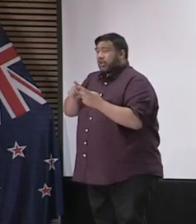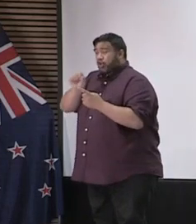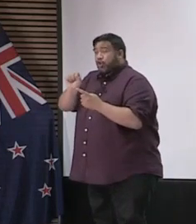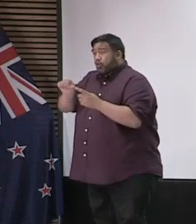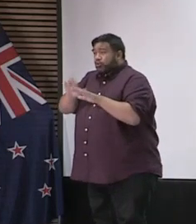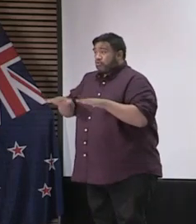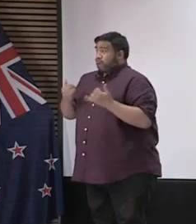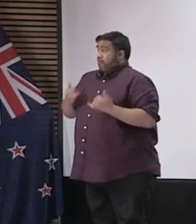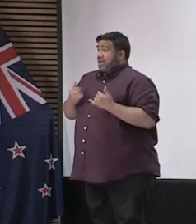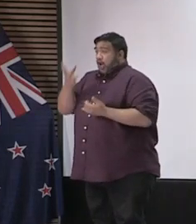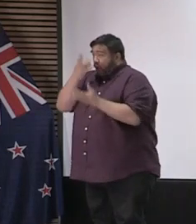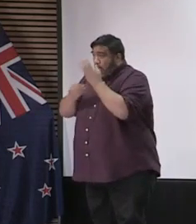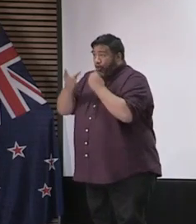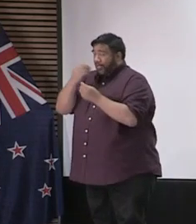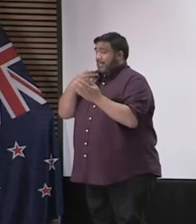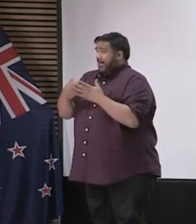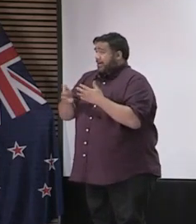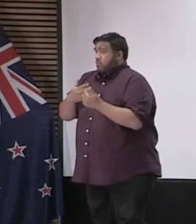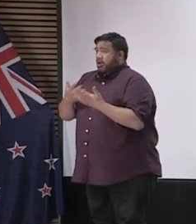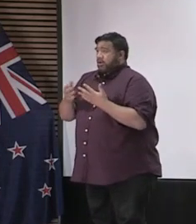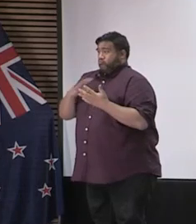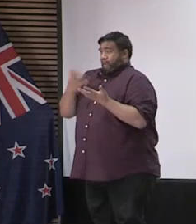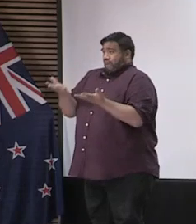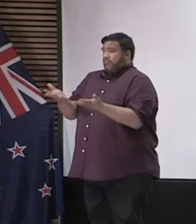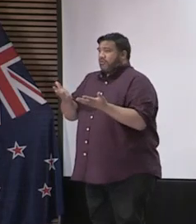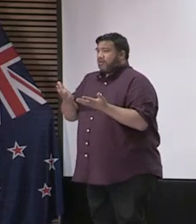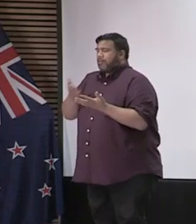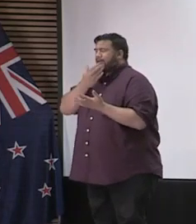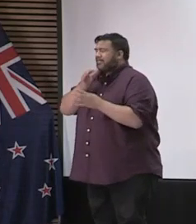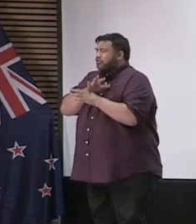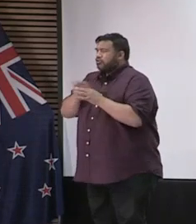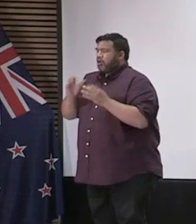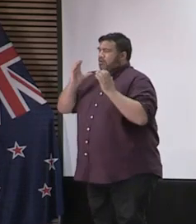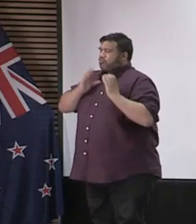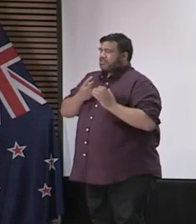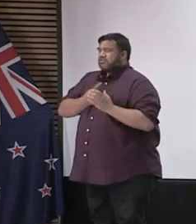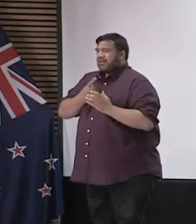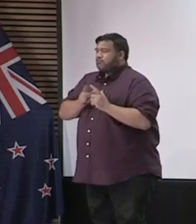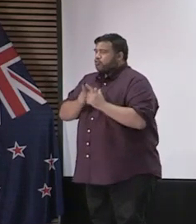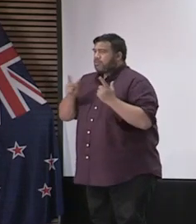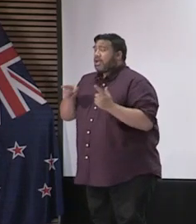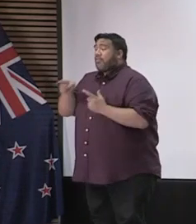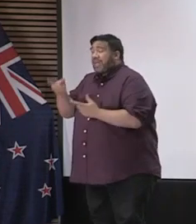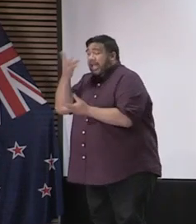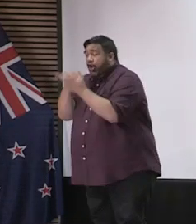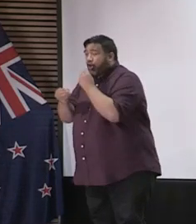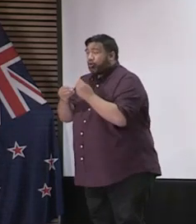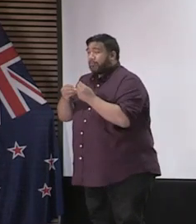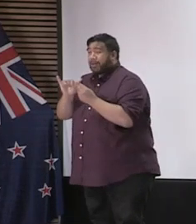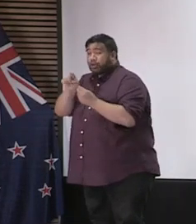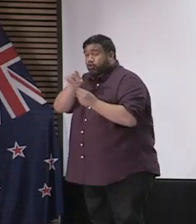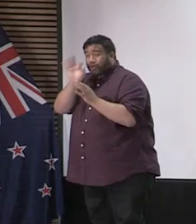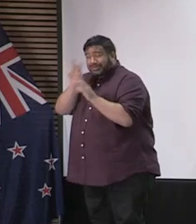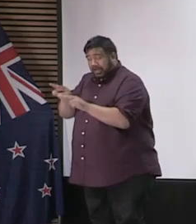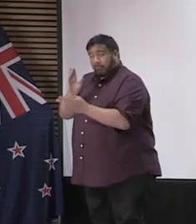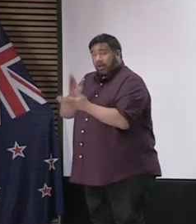now. These are extraordinary times. Don't be too hard on yourselves. They will be learning, even when you may not notice it. The cry that you kind of